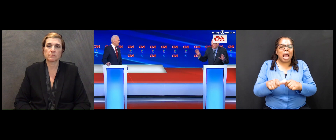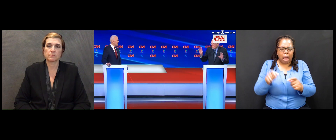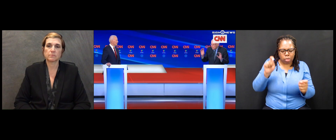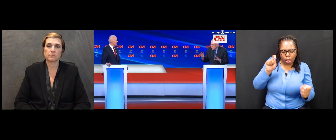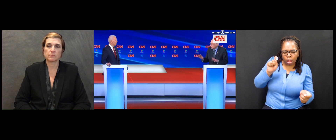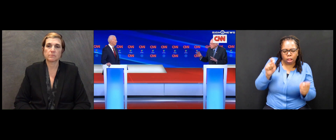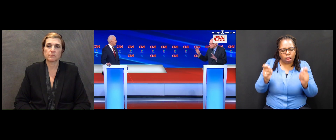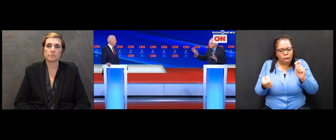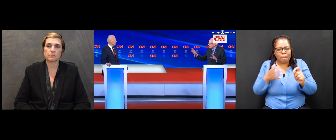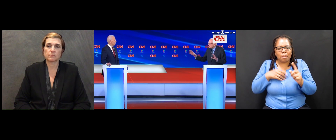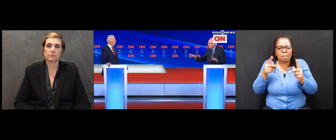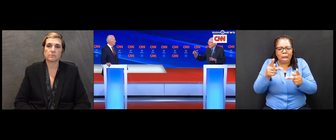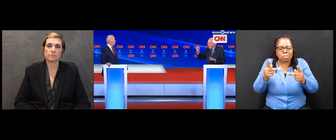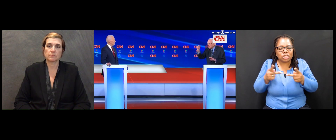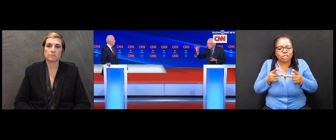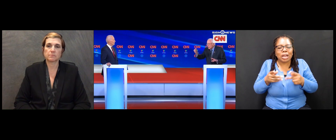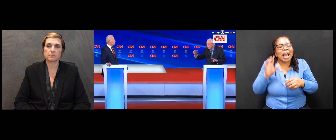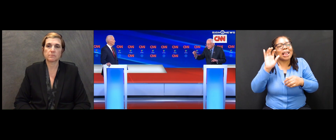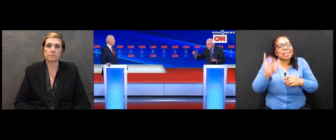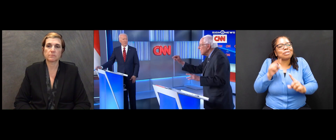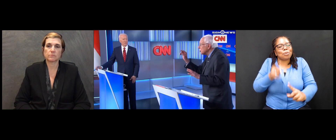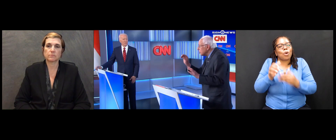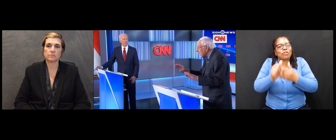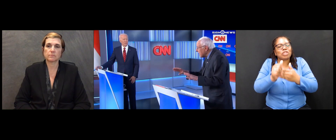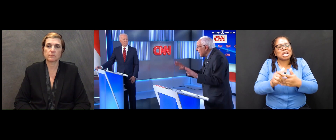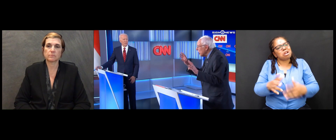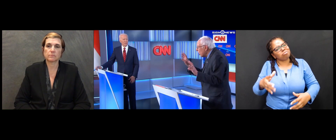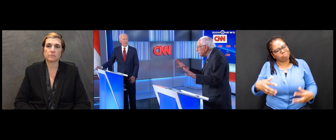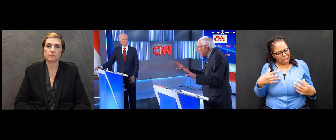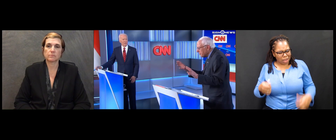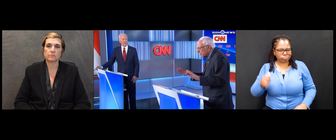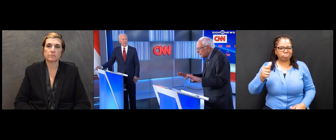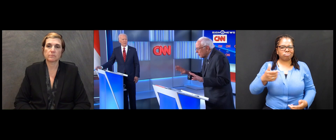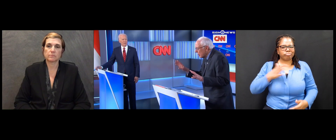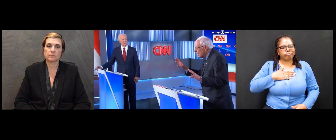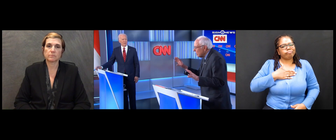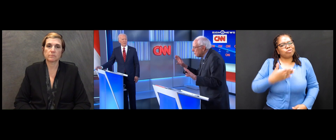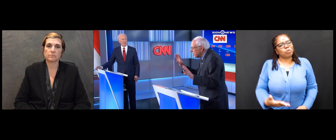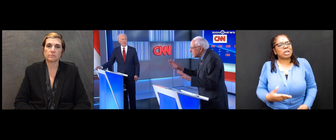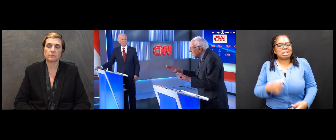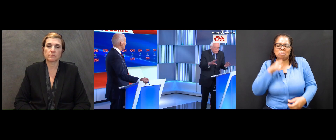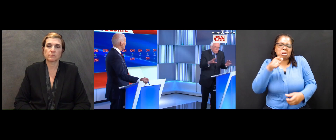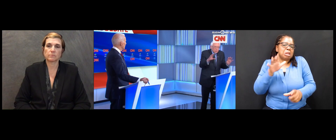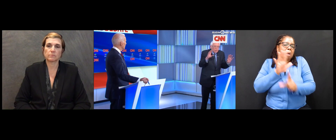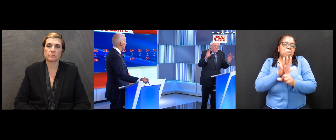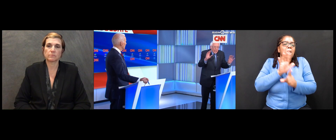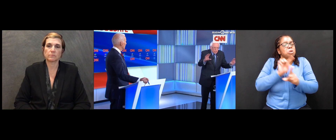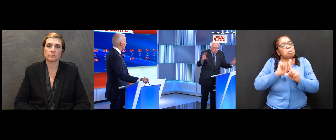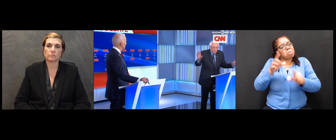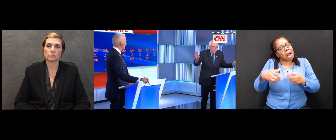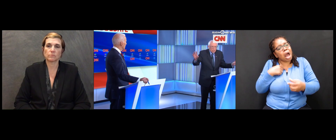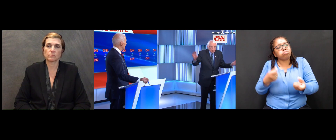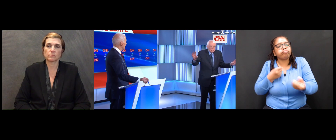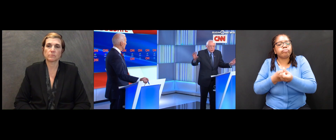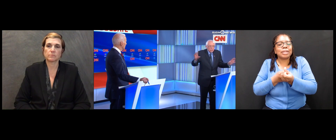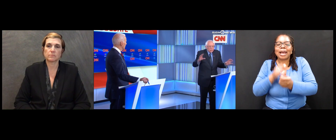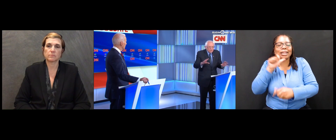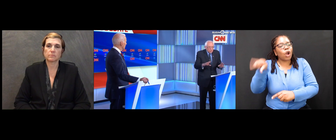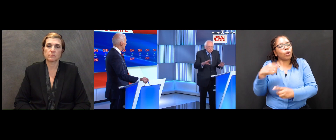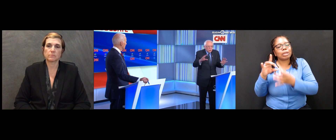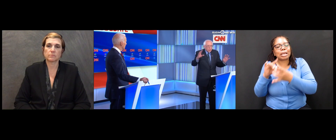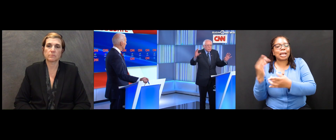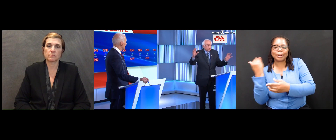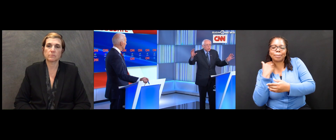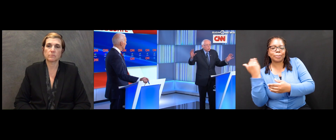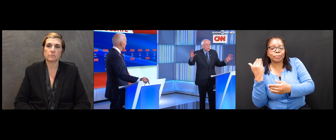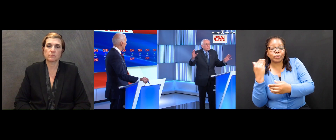position because that's what leadership is about, having the guts to take an unpopular vote. But it's not just bankruptcy. The